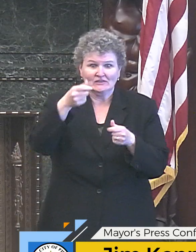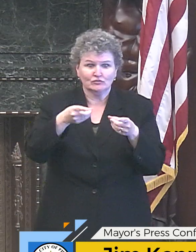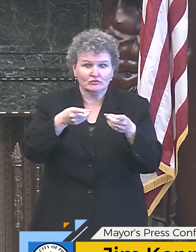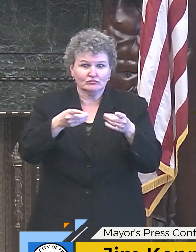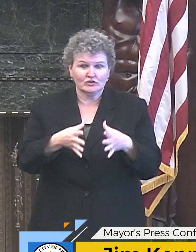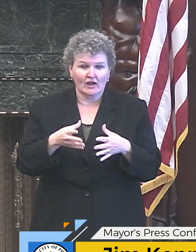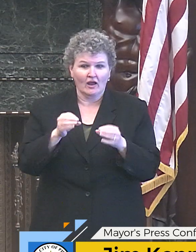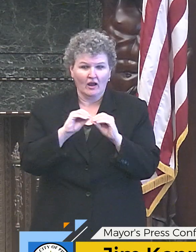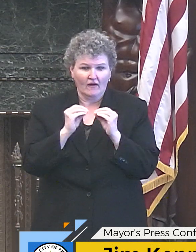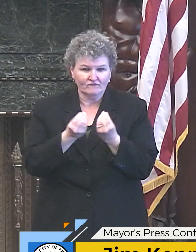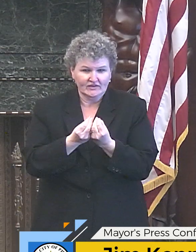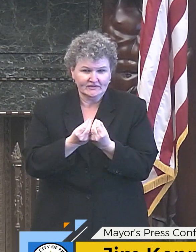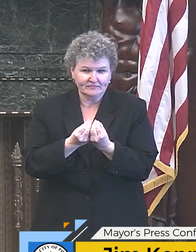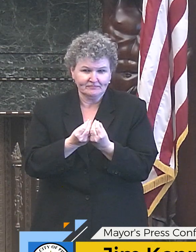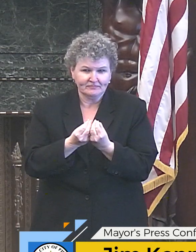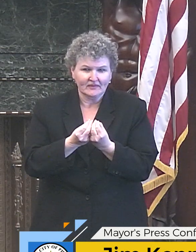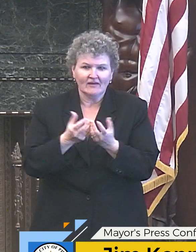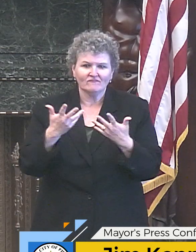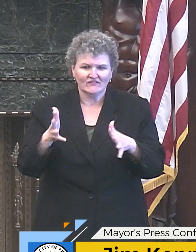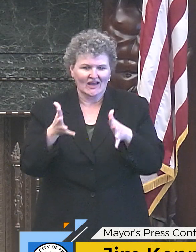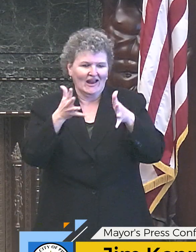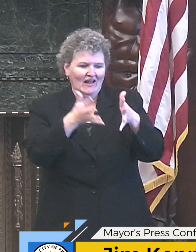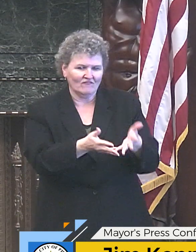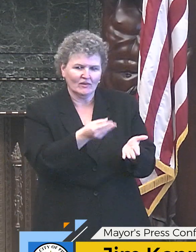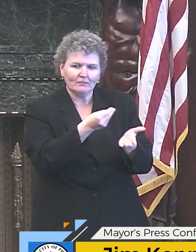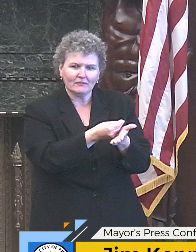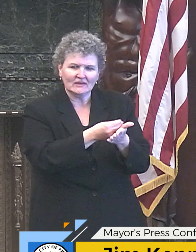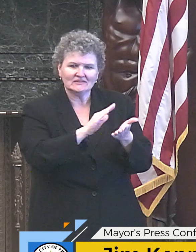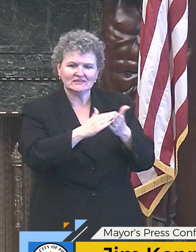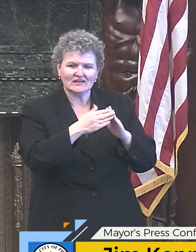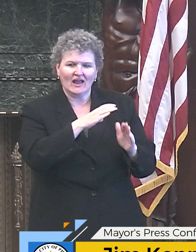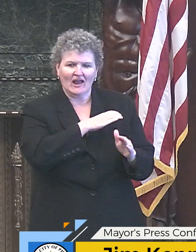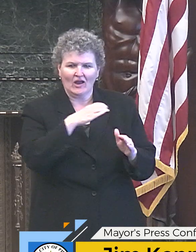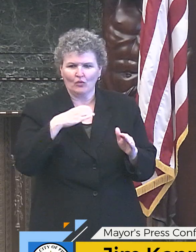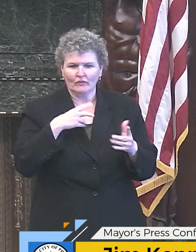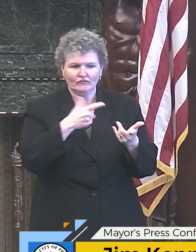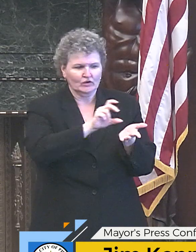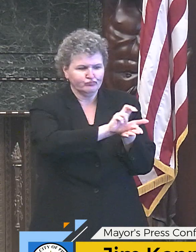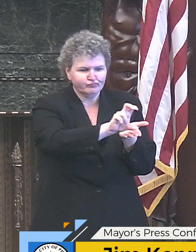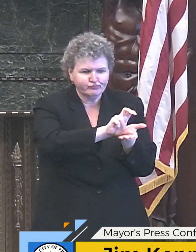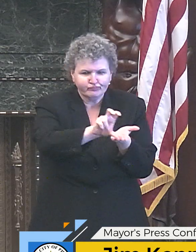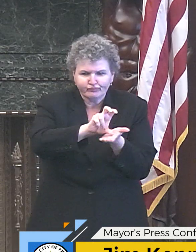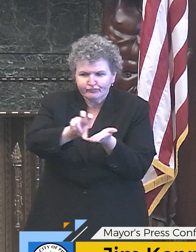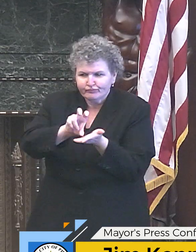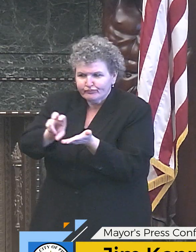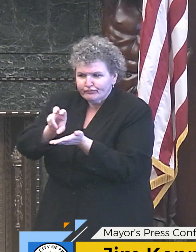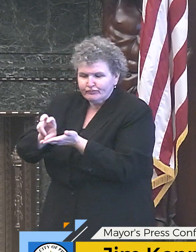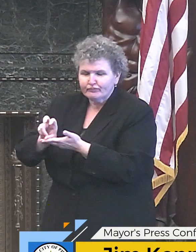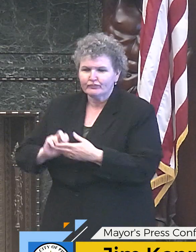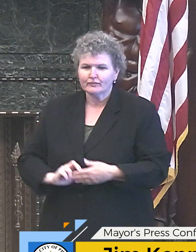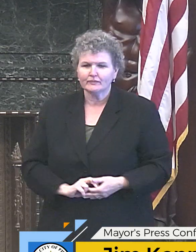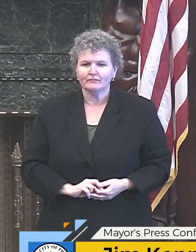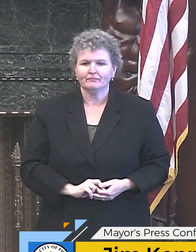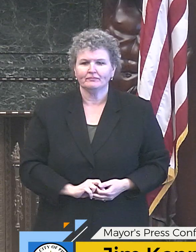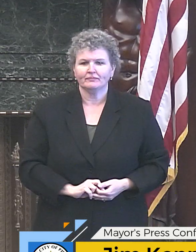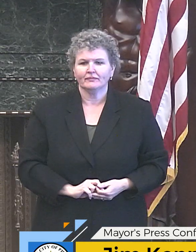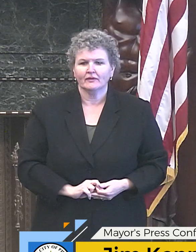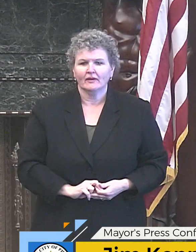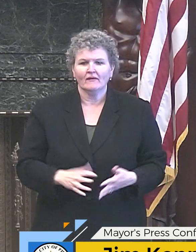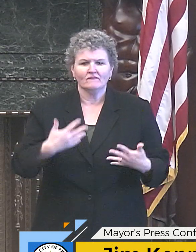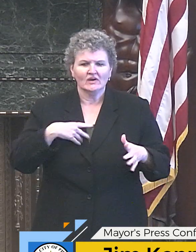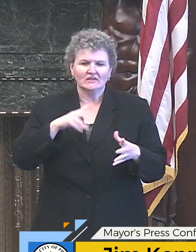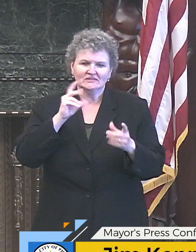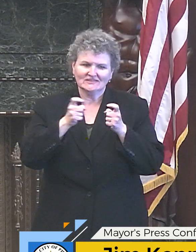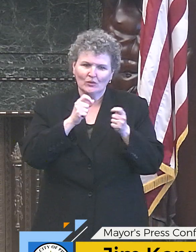to Council for Communications. As most of you know, we have already incurred significant unplanned expenses for a wide range of